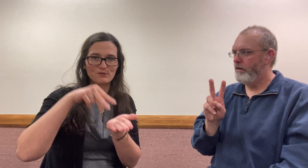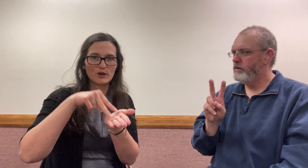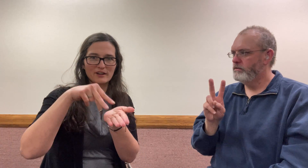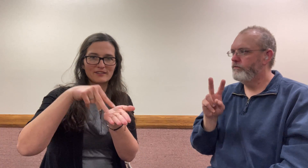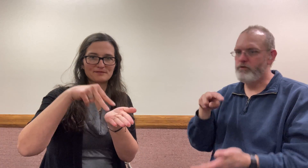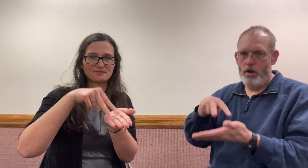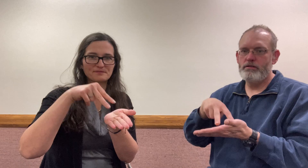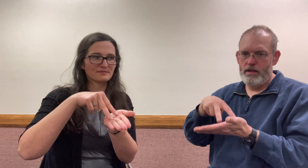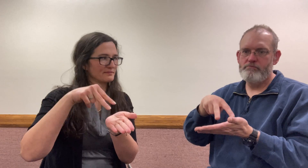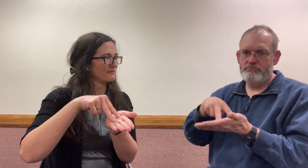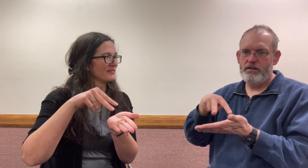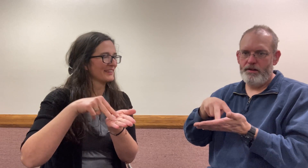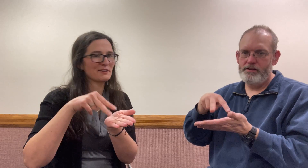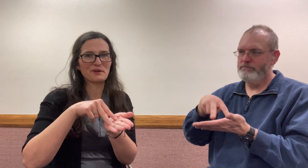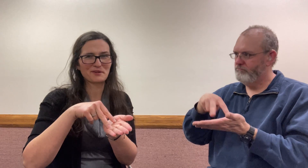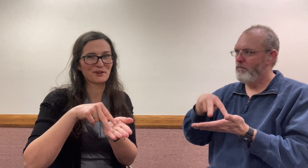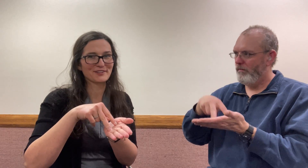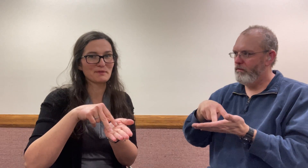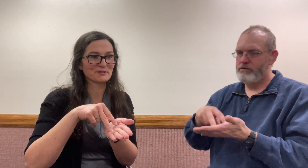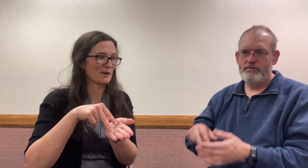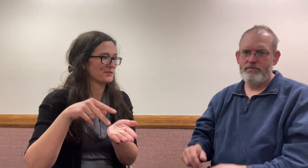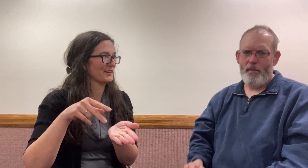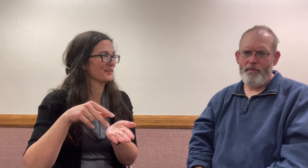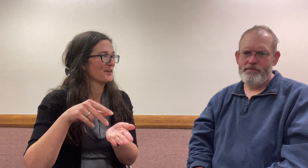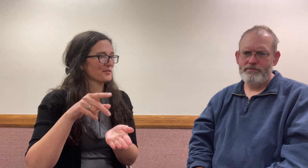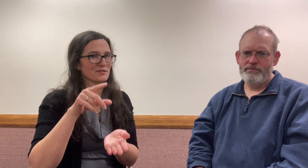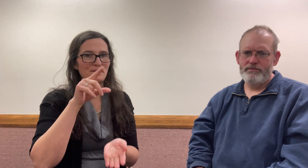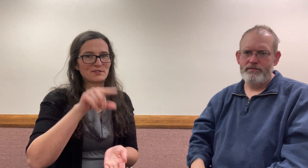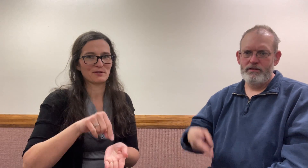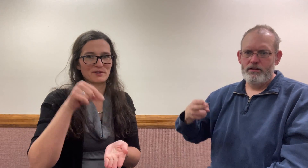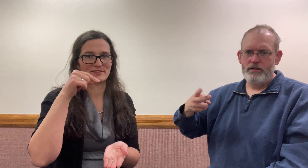fork. And then we were curious about chopstick. So chopstick was